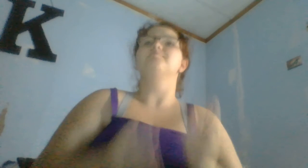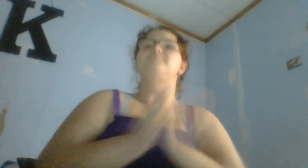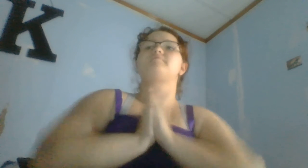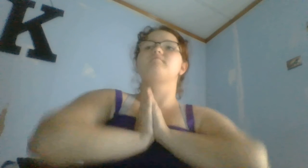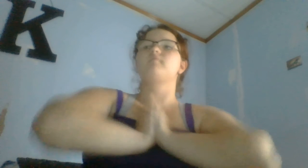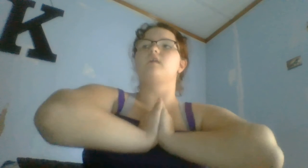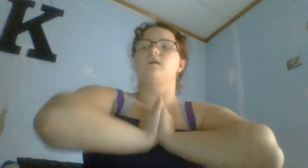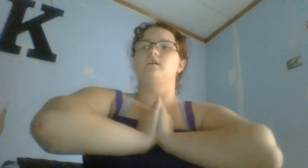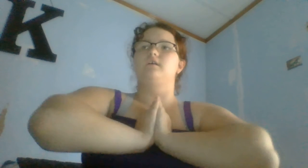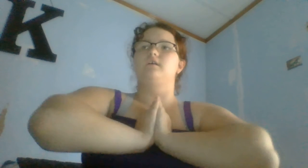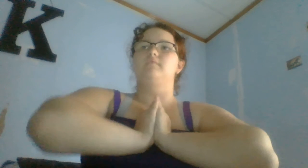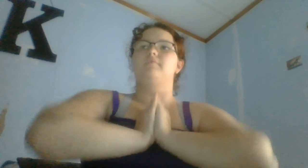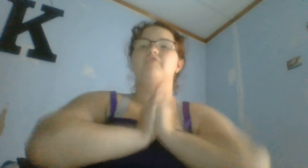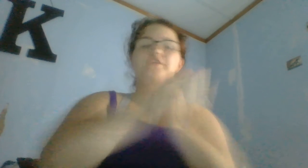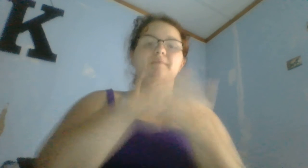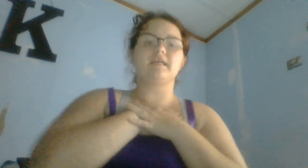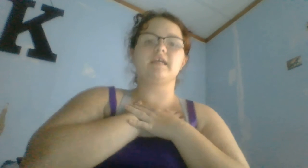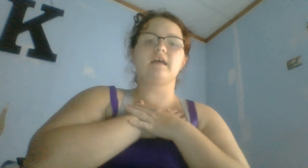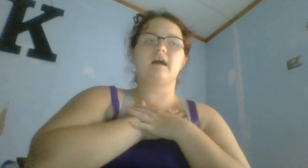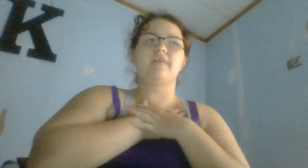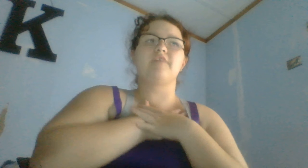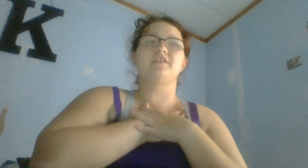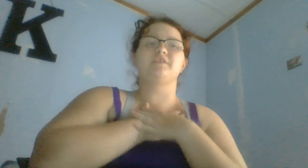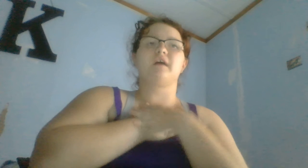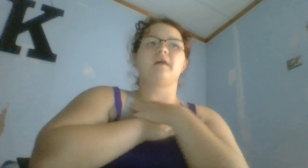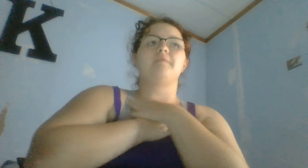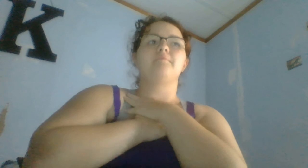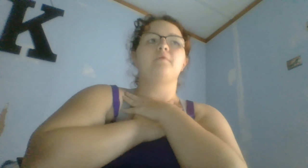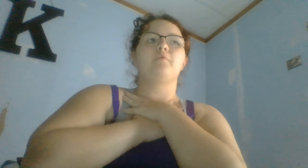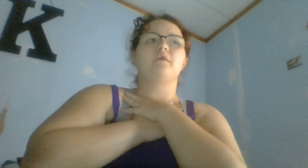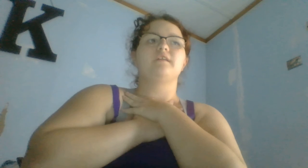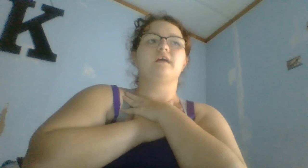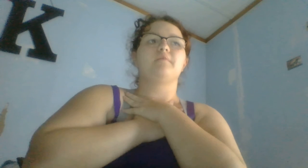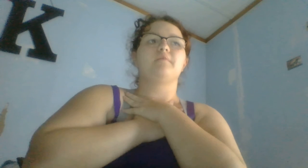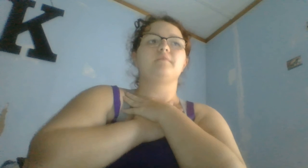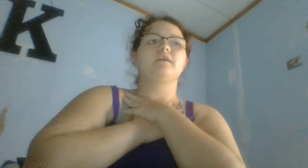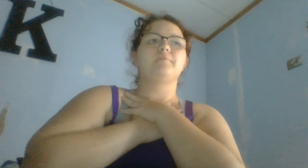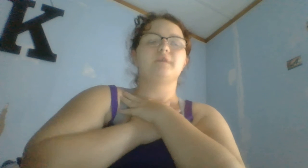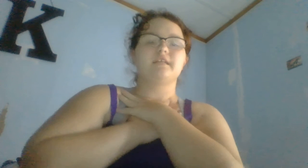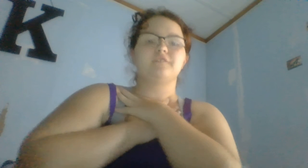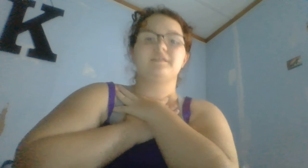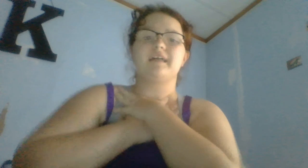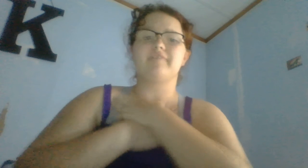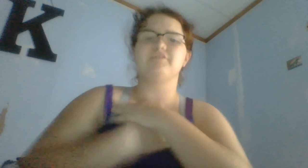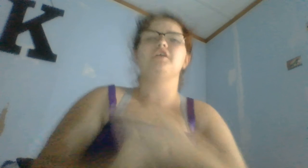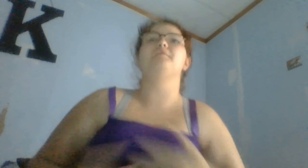um for me if i do i'm one i'm gonna put it into an envelope